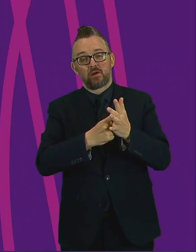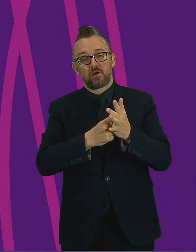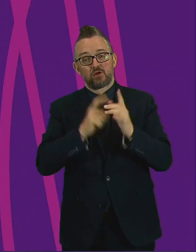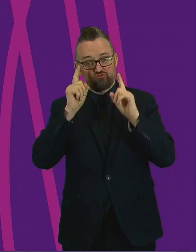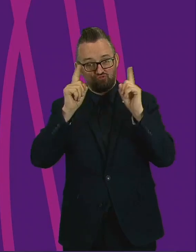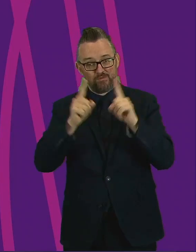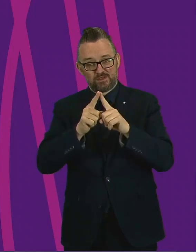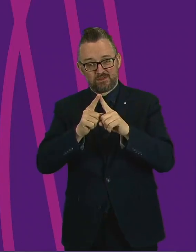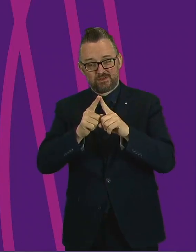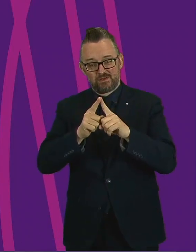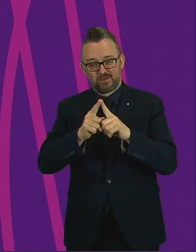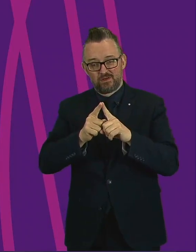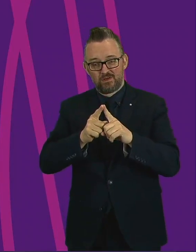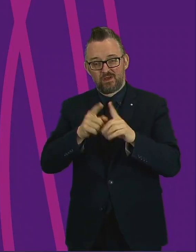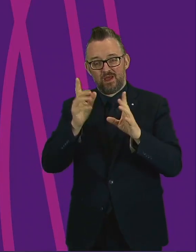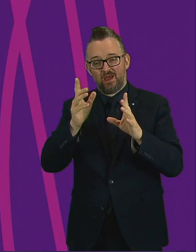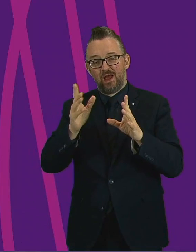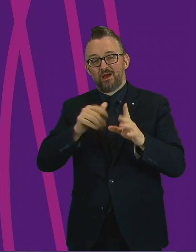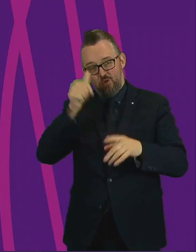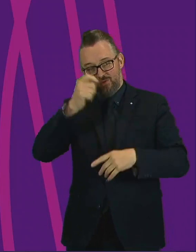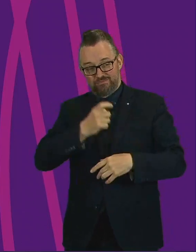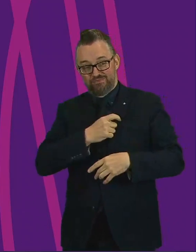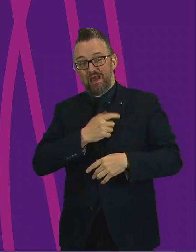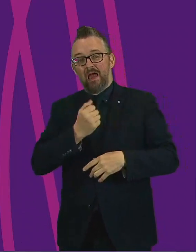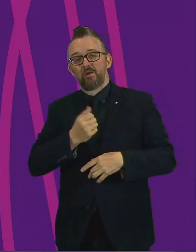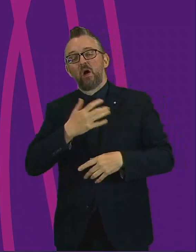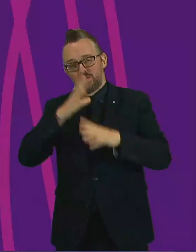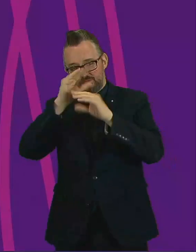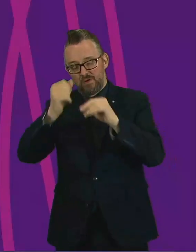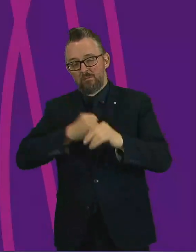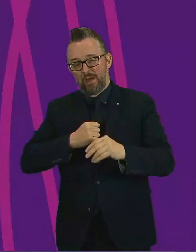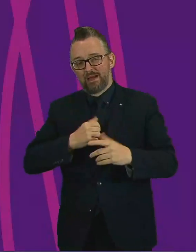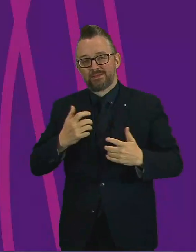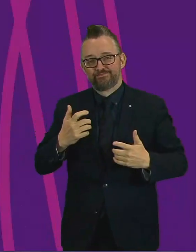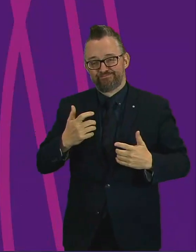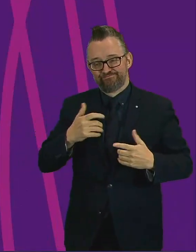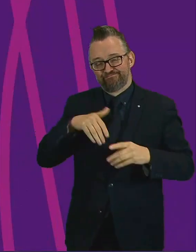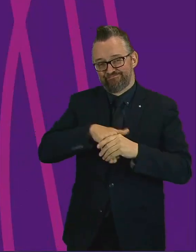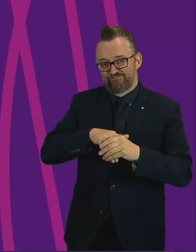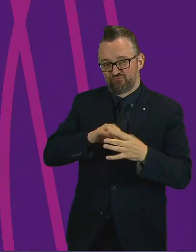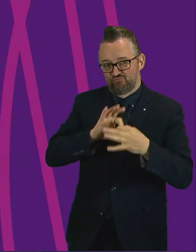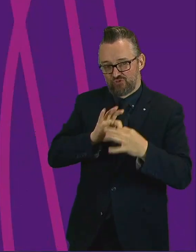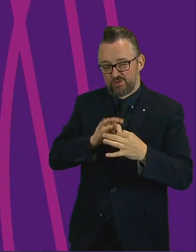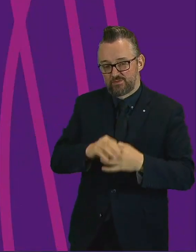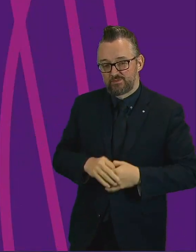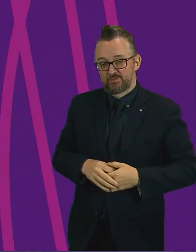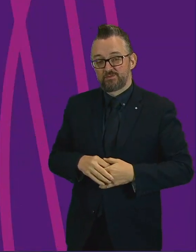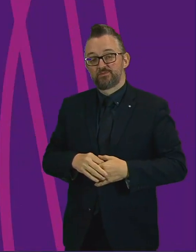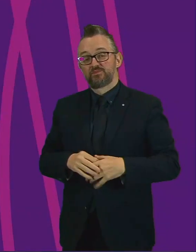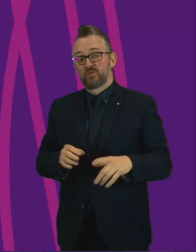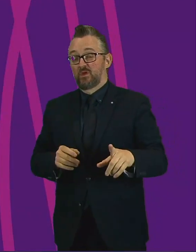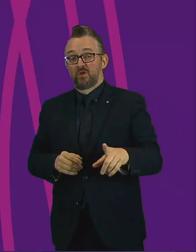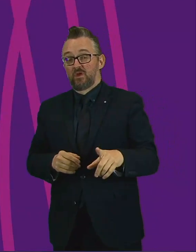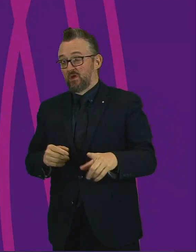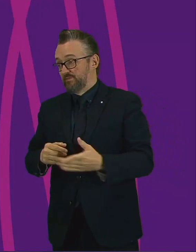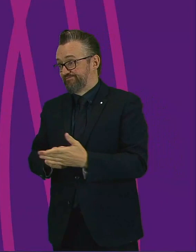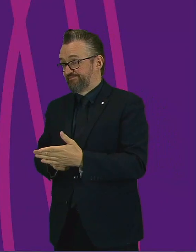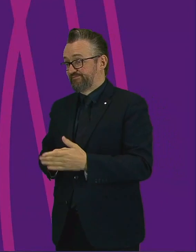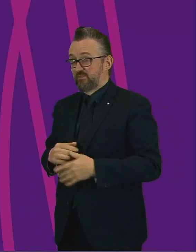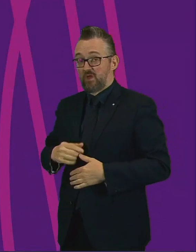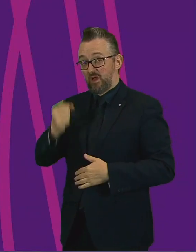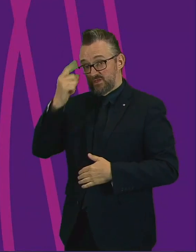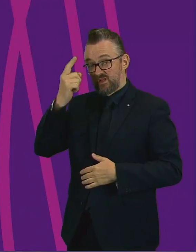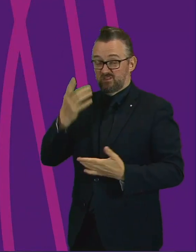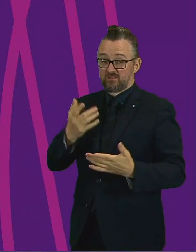think it's important to mention my interest too. First Minister. I think Julian Martin's anxiety is well understood, and I'm sure parents across the